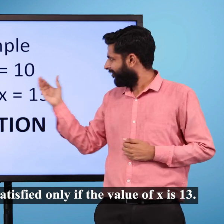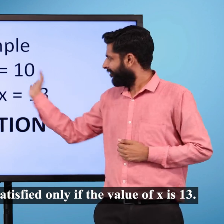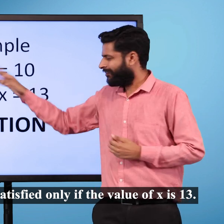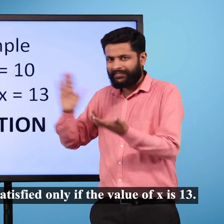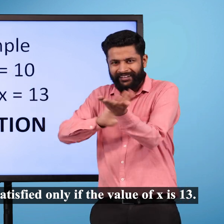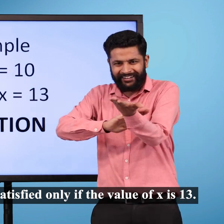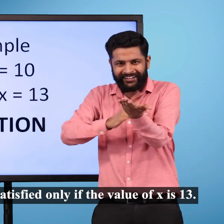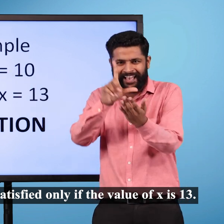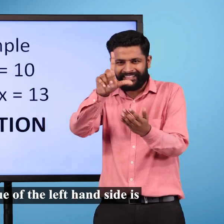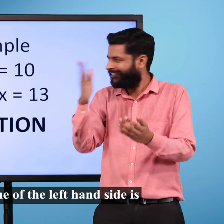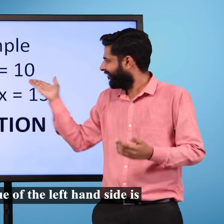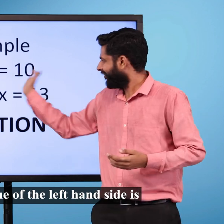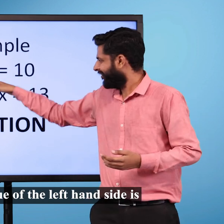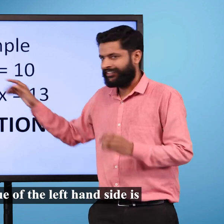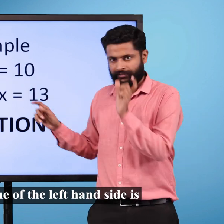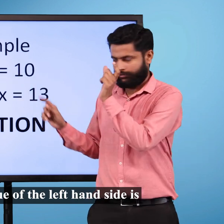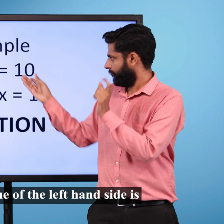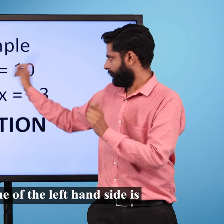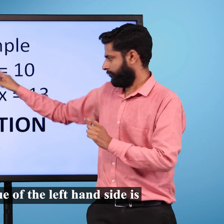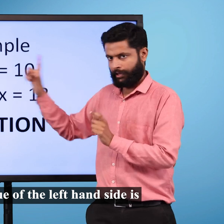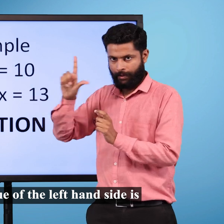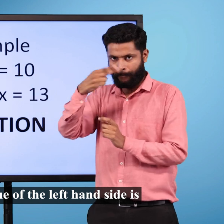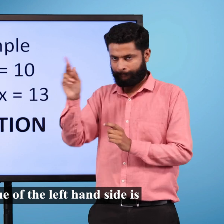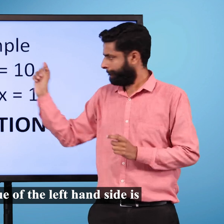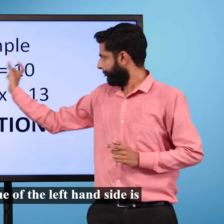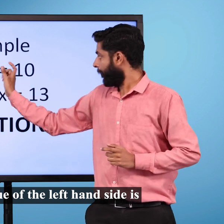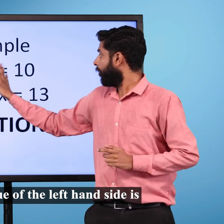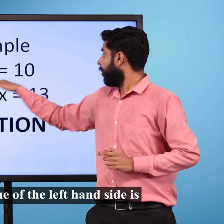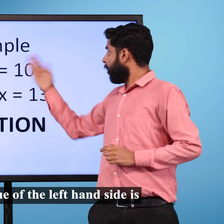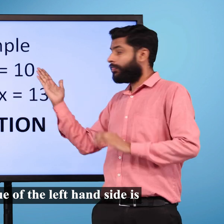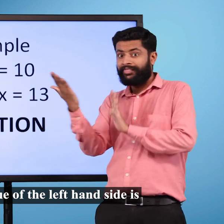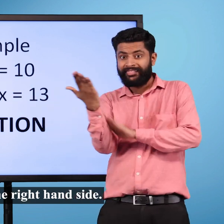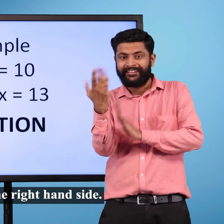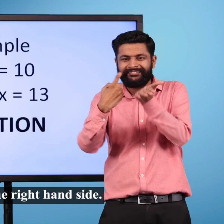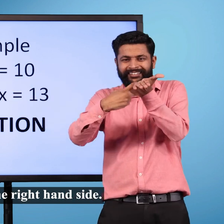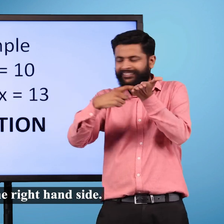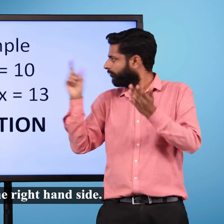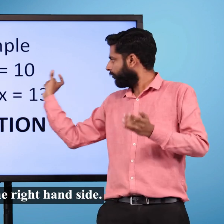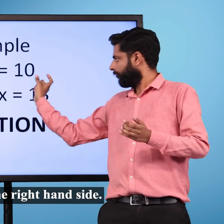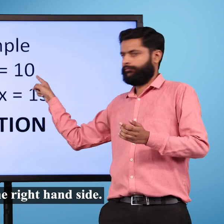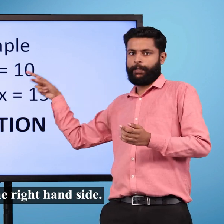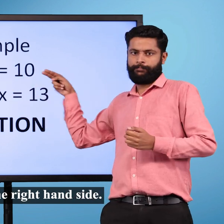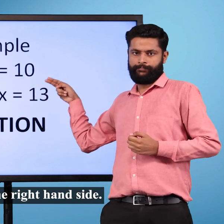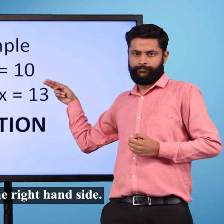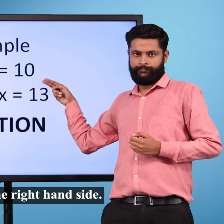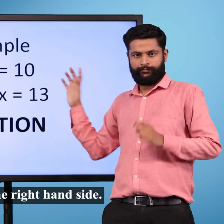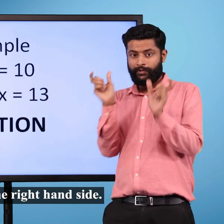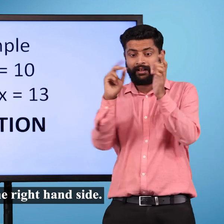is 13. In an equation, the value of the left-hand side is equal to the value of the right-hand